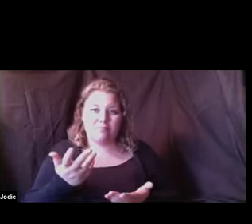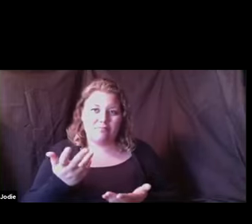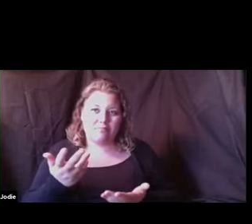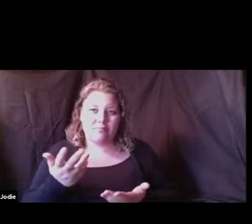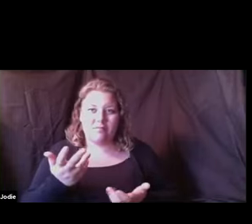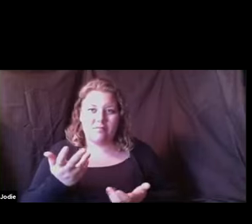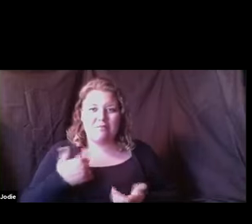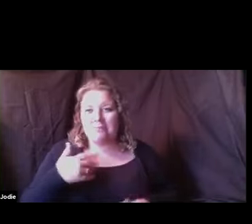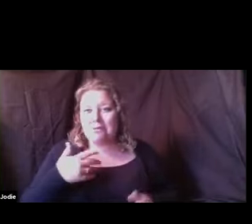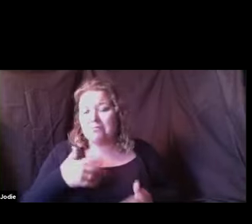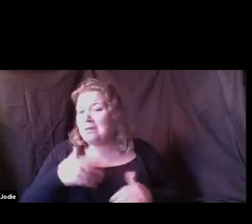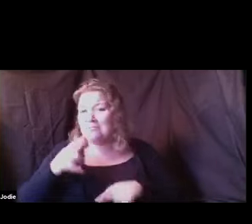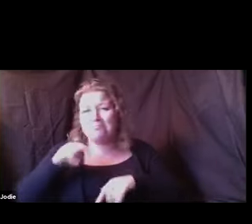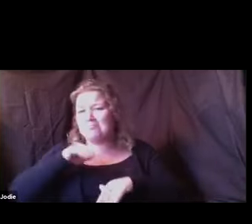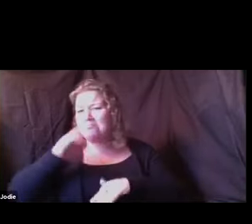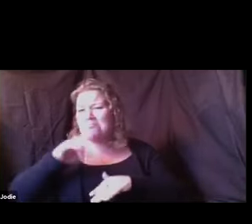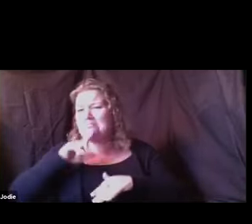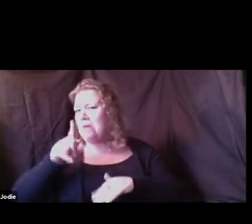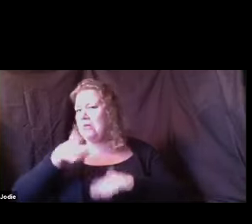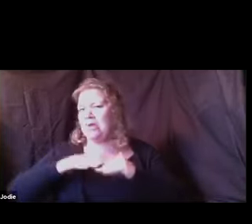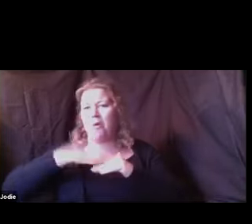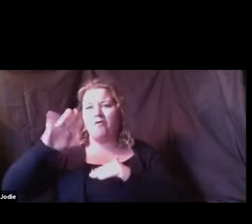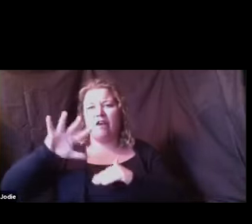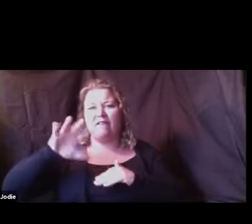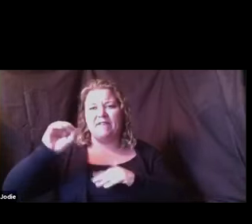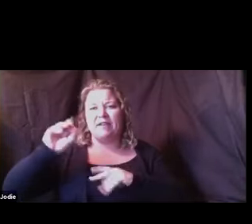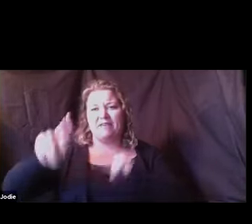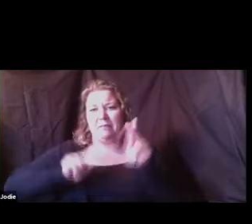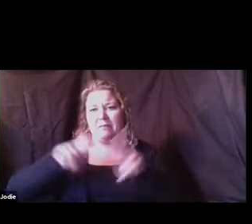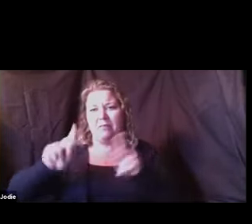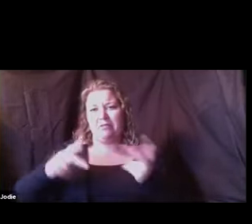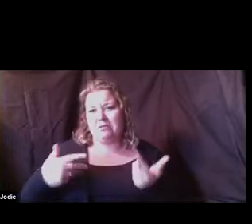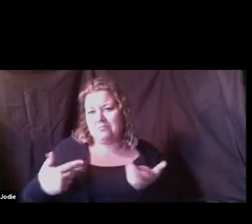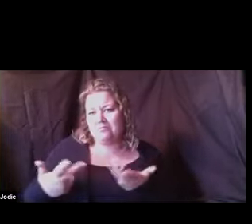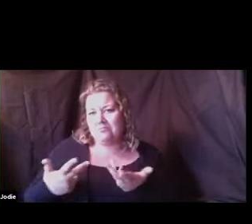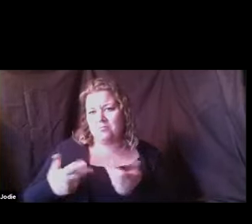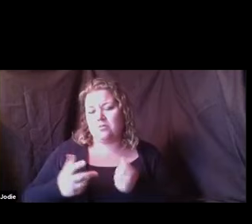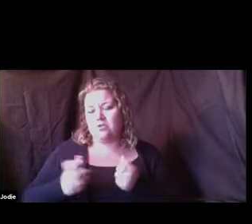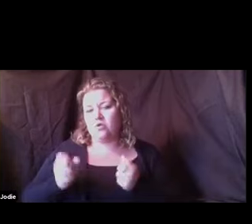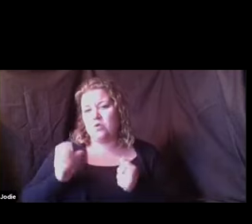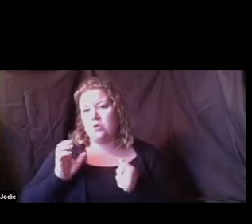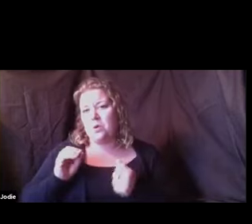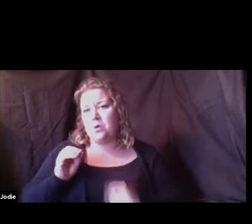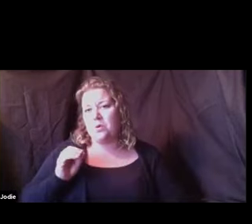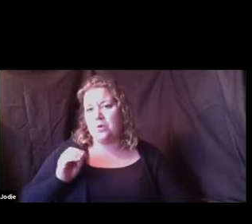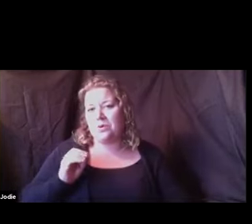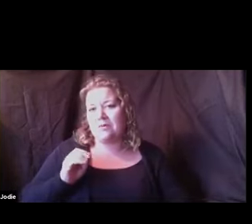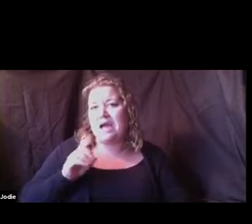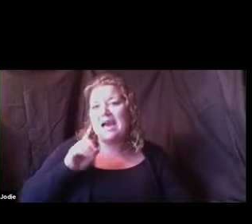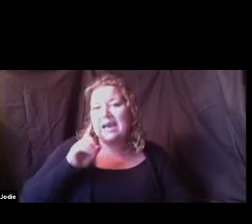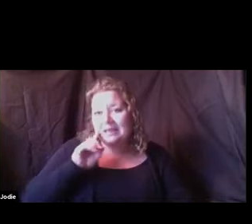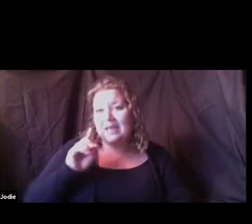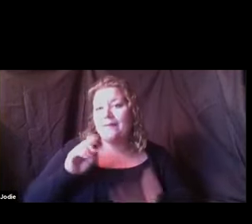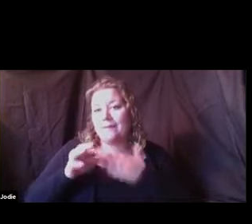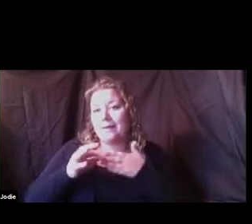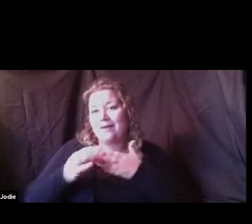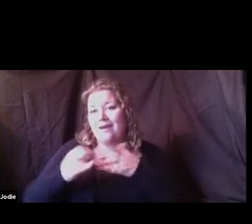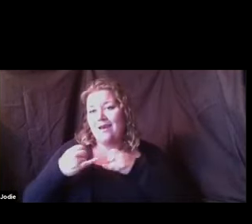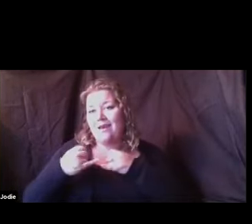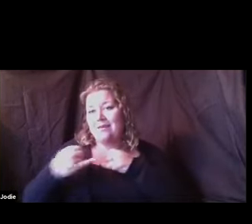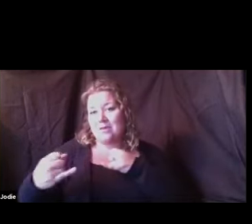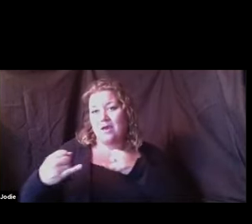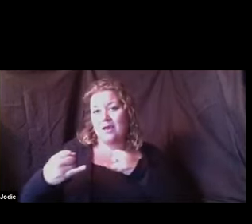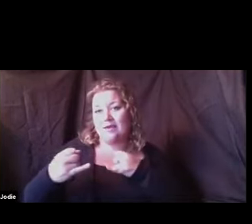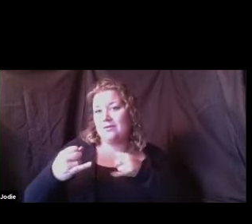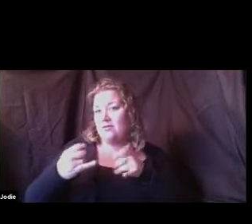the 50 people outdoor guideline. So I think that the guidelines would remain in,